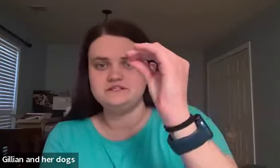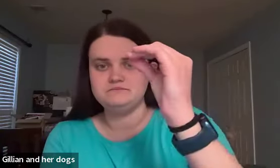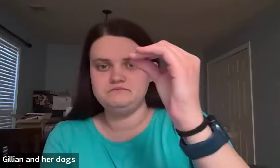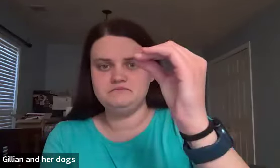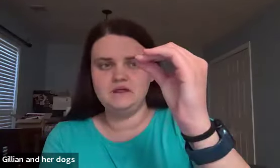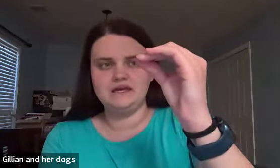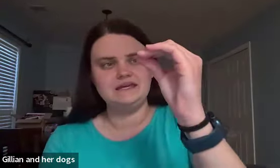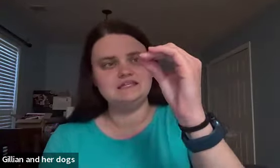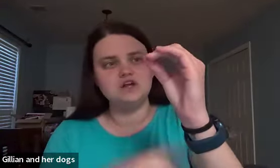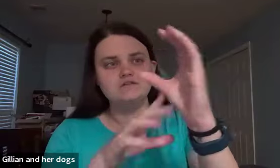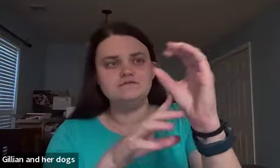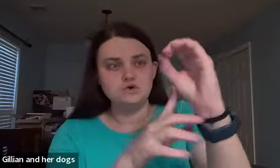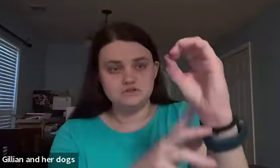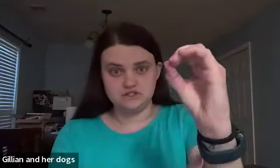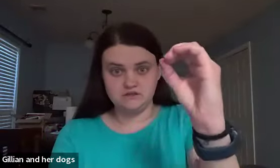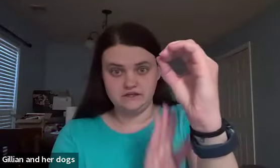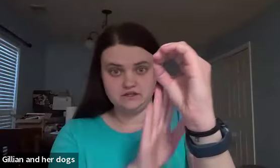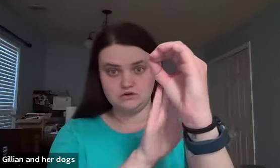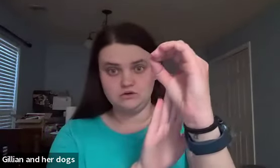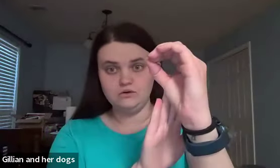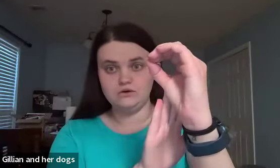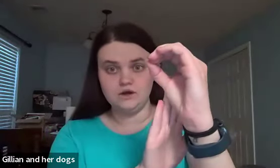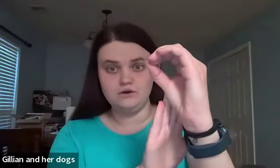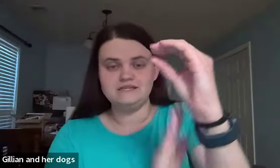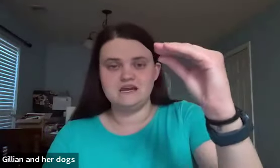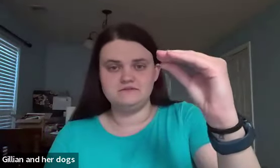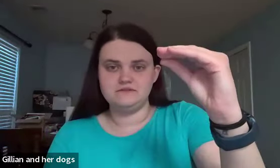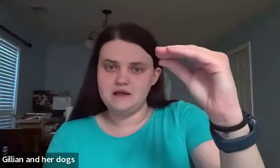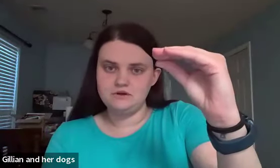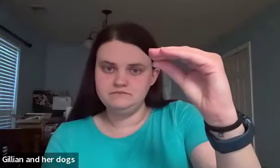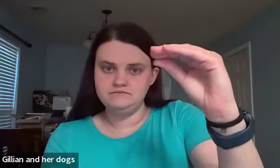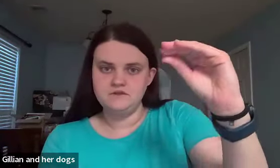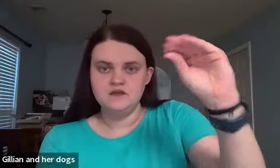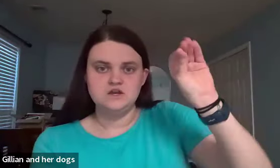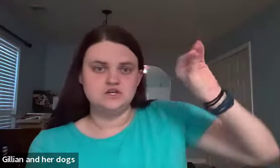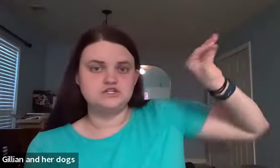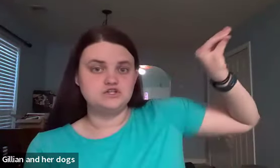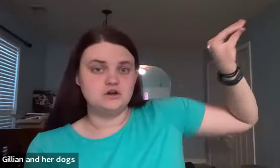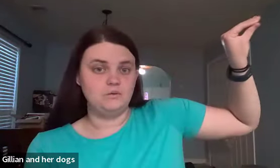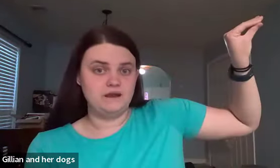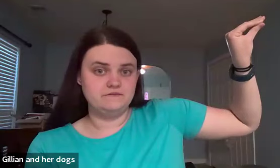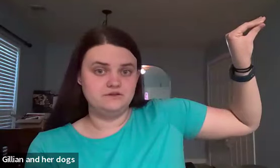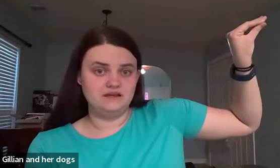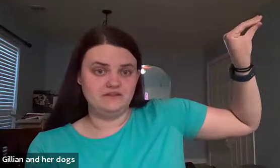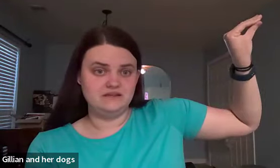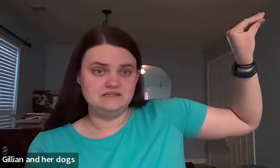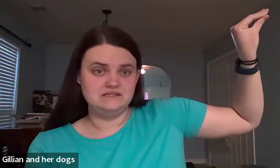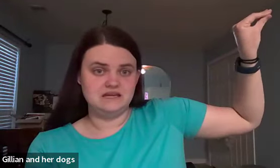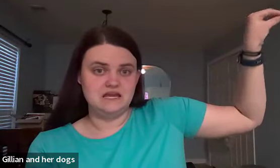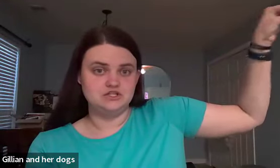this, like it's not a full like circle or O, it's kind of a flat one. You're going to start away from you like this, and